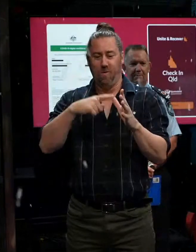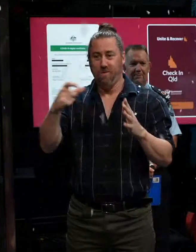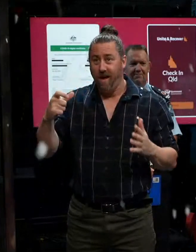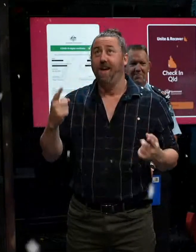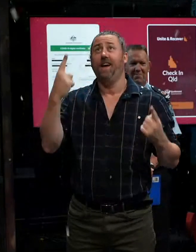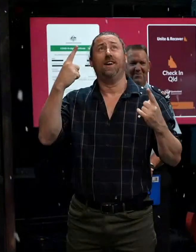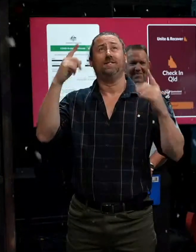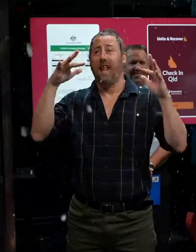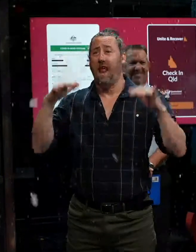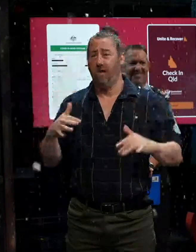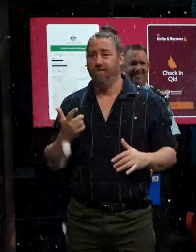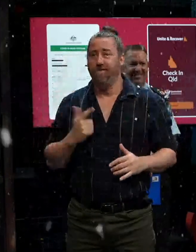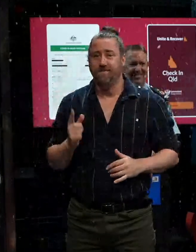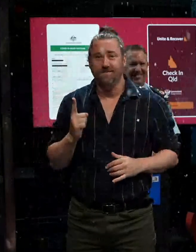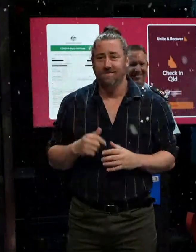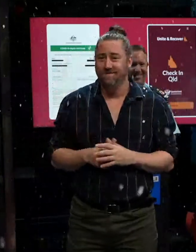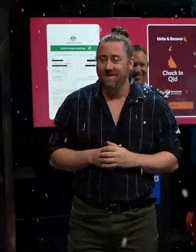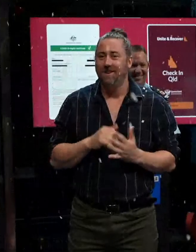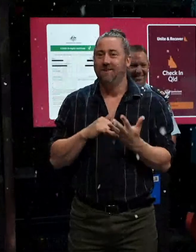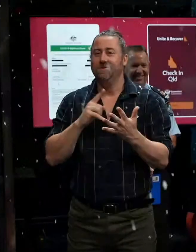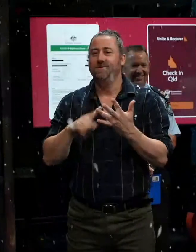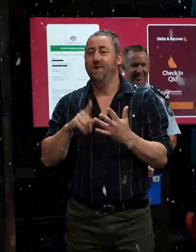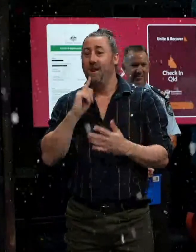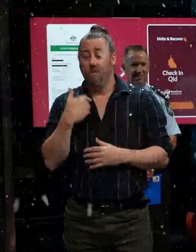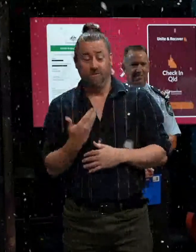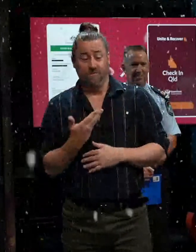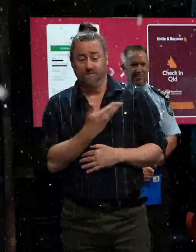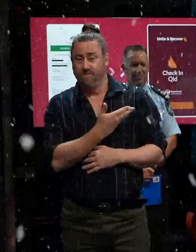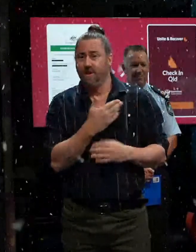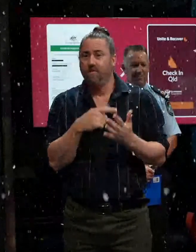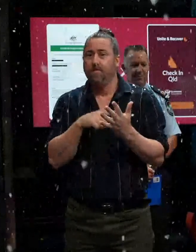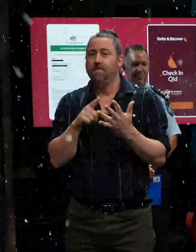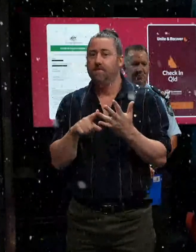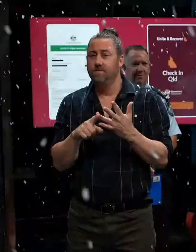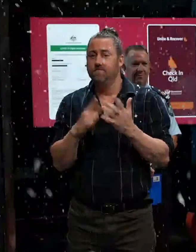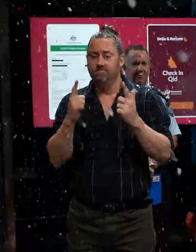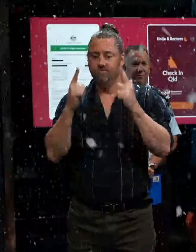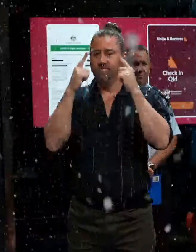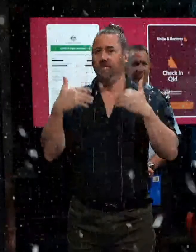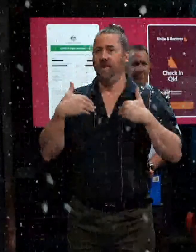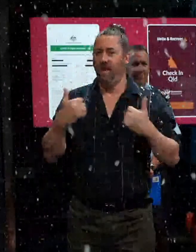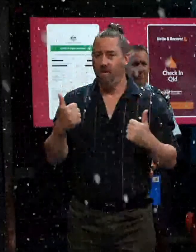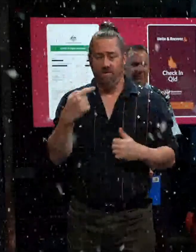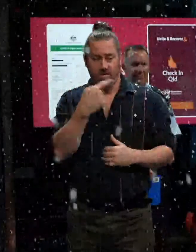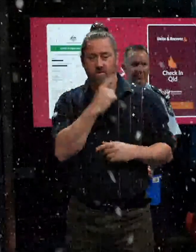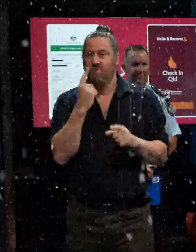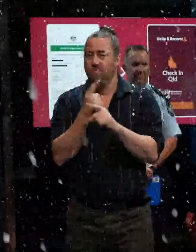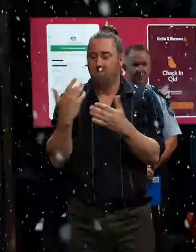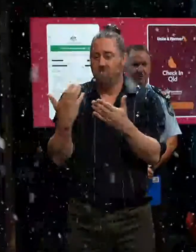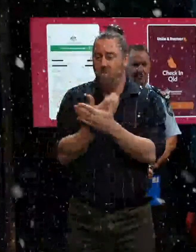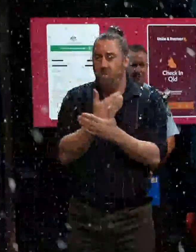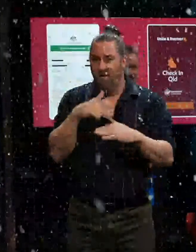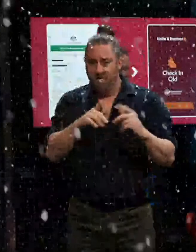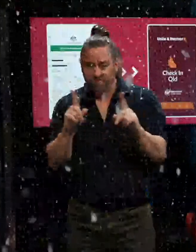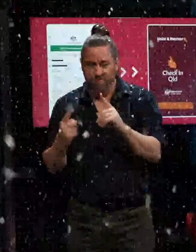snow. So I'll hand over to the Chief Health Officer to talk more. Thank